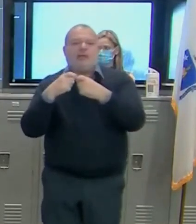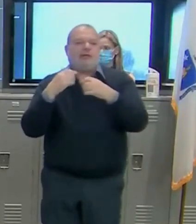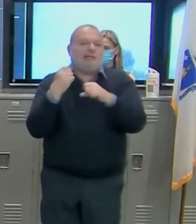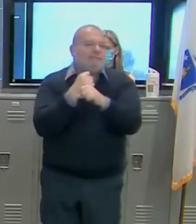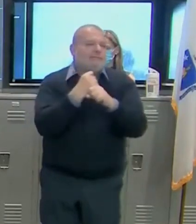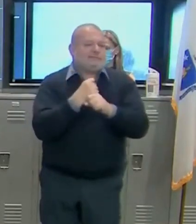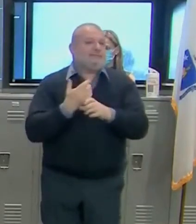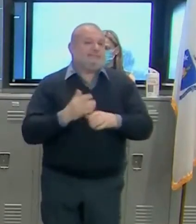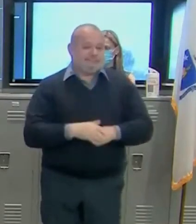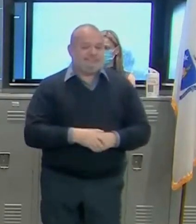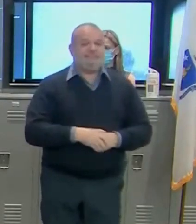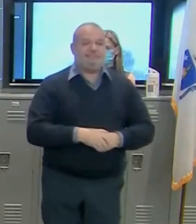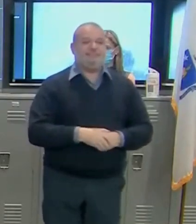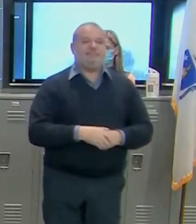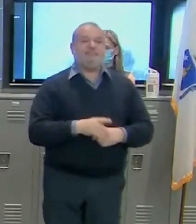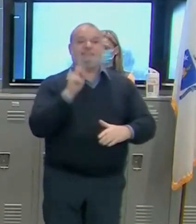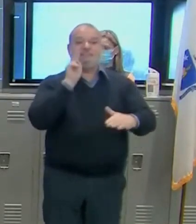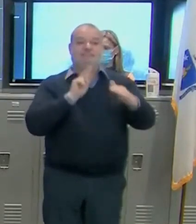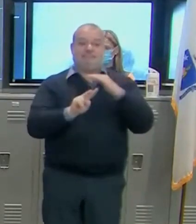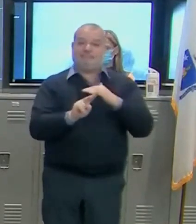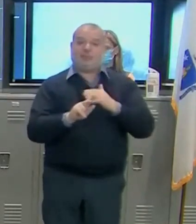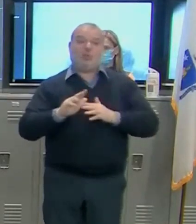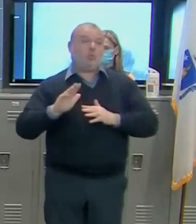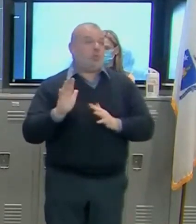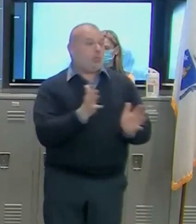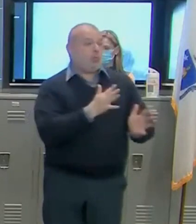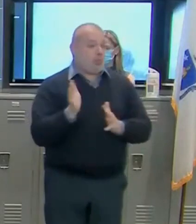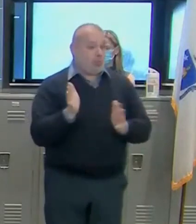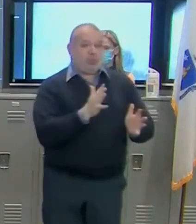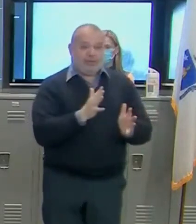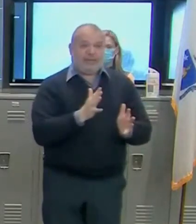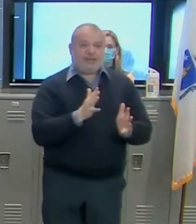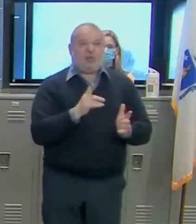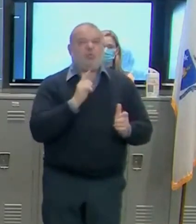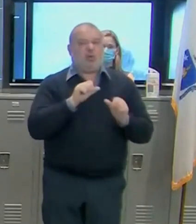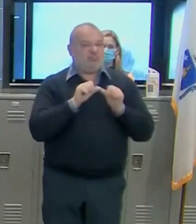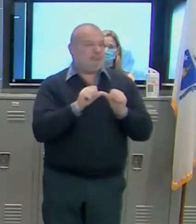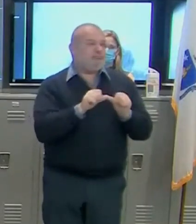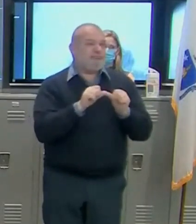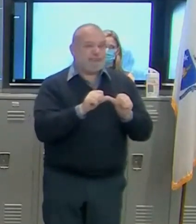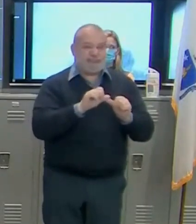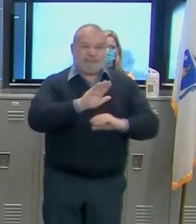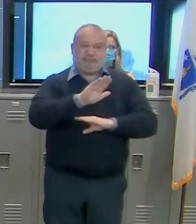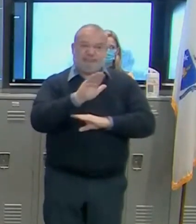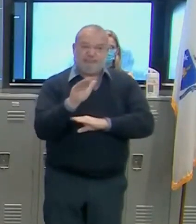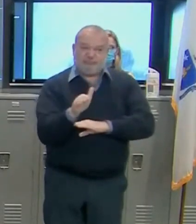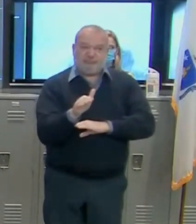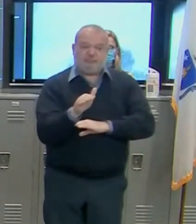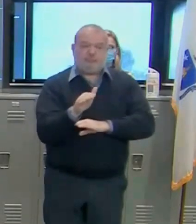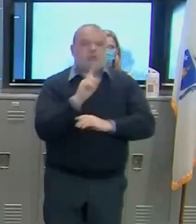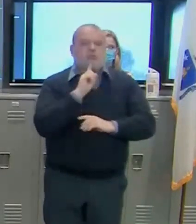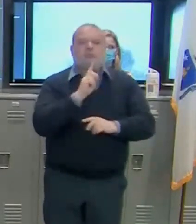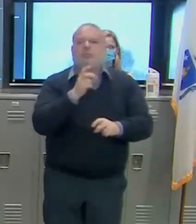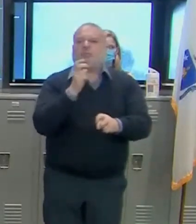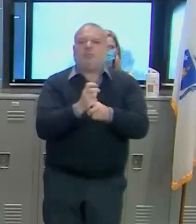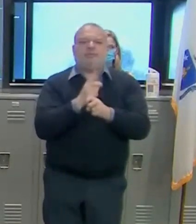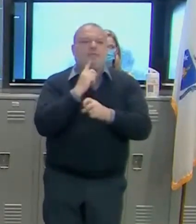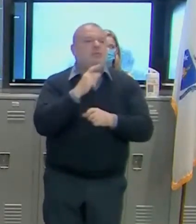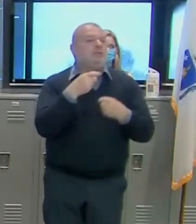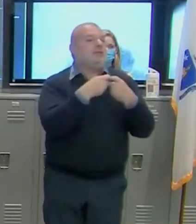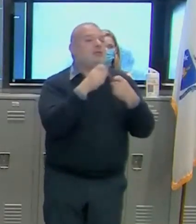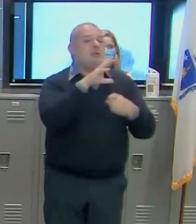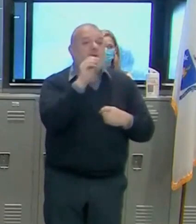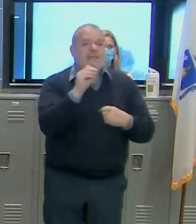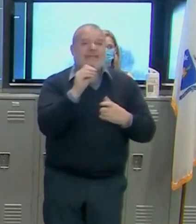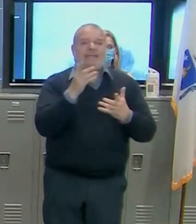peak wind gusts continuing throughout the evening, late into the night, it makes it harder for people to get out there and start doing that work. So